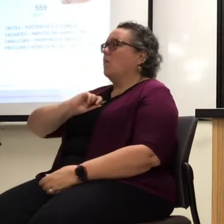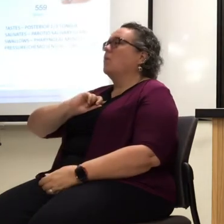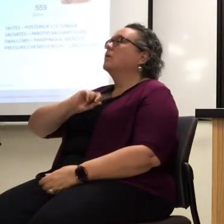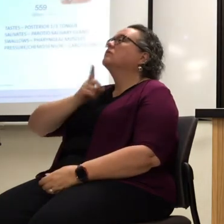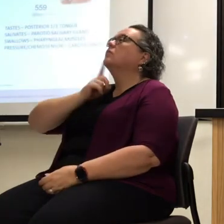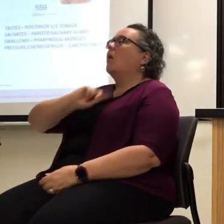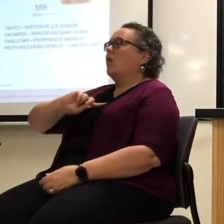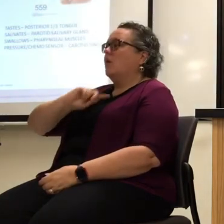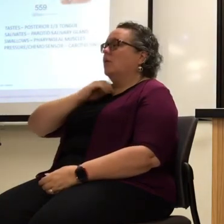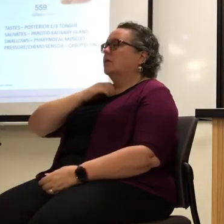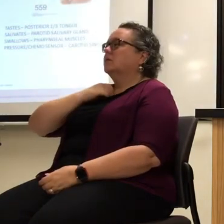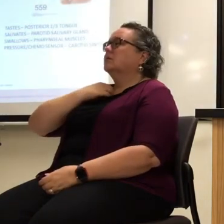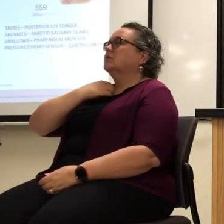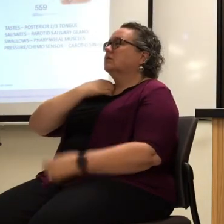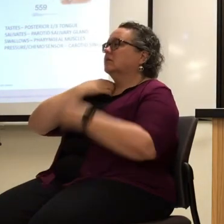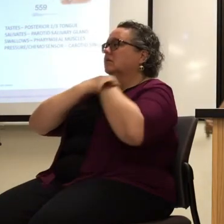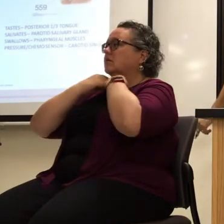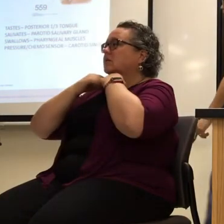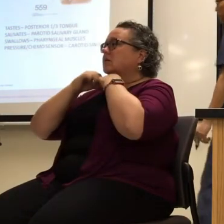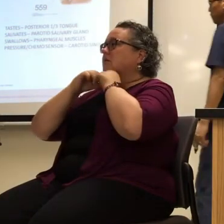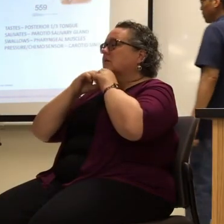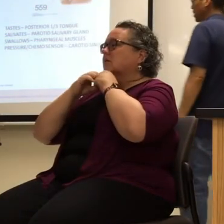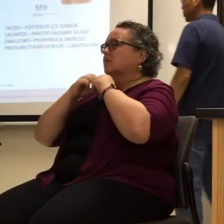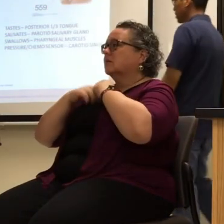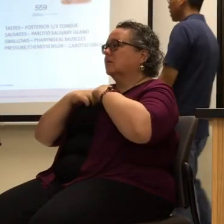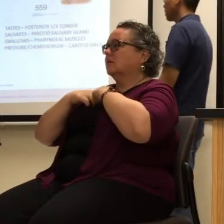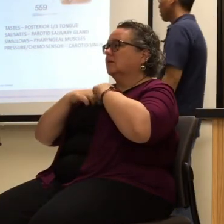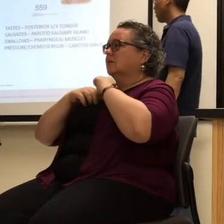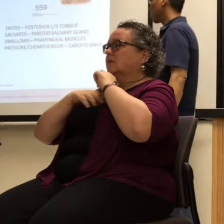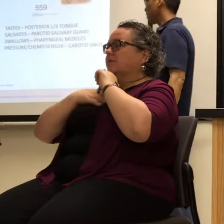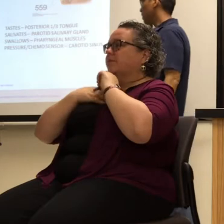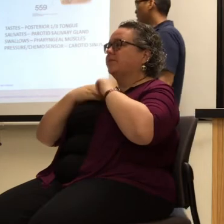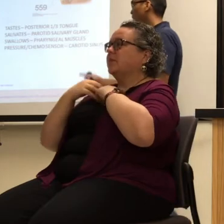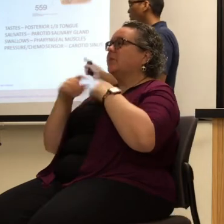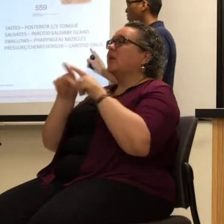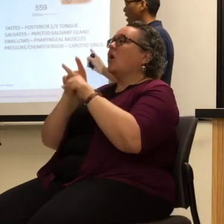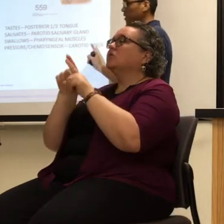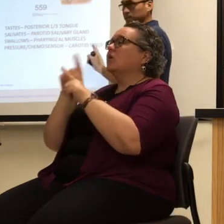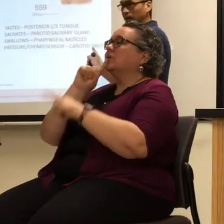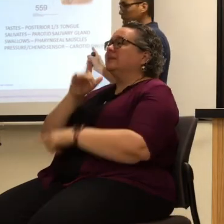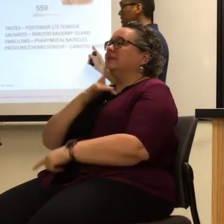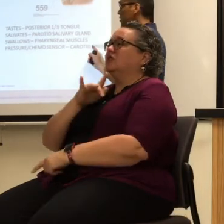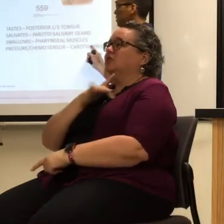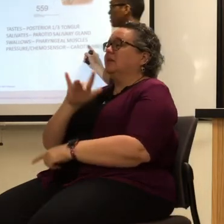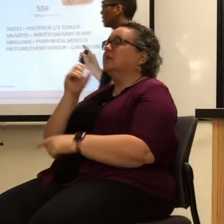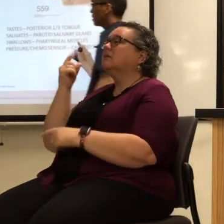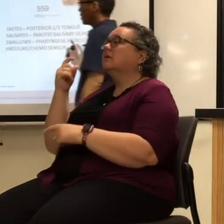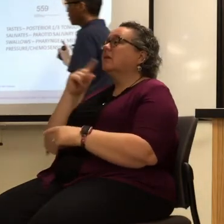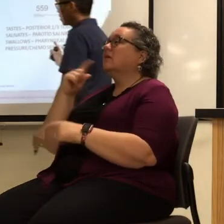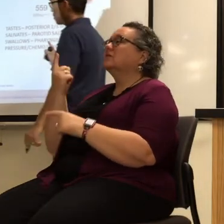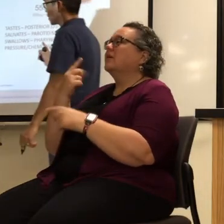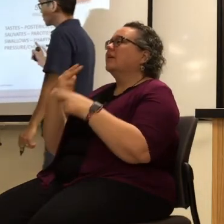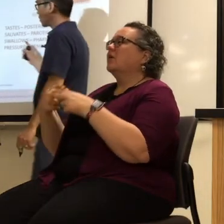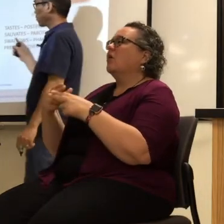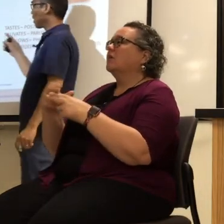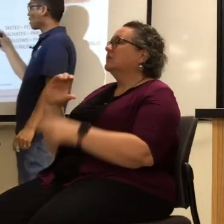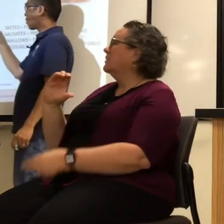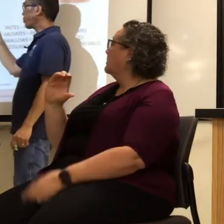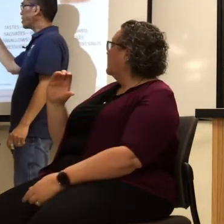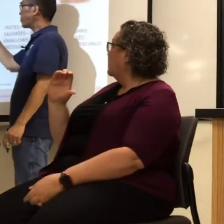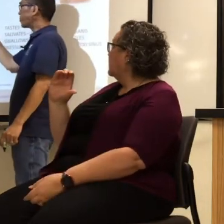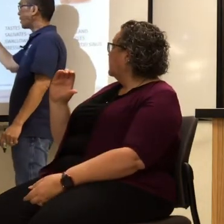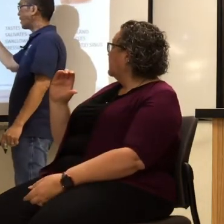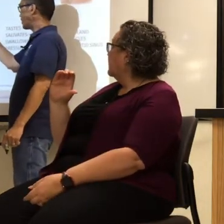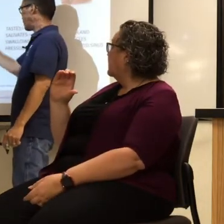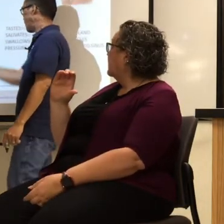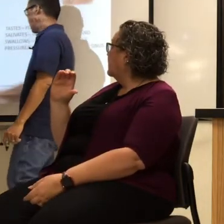And also, it's a sensory information. There's something called the carotid sinus next to the carotid